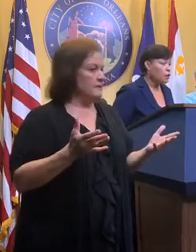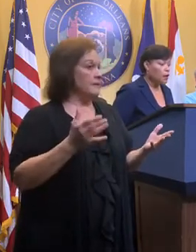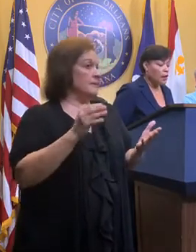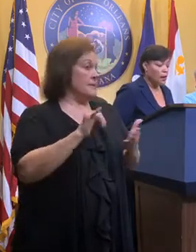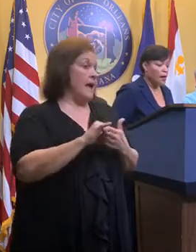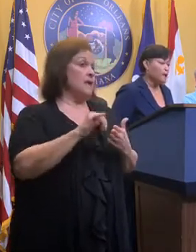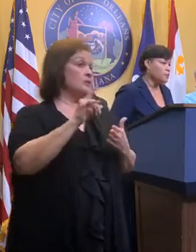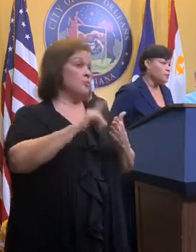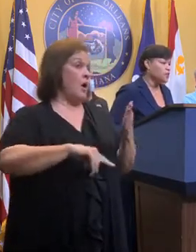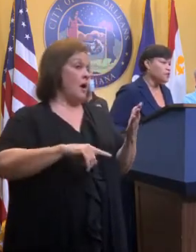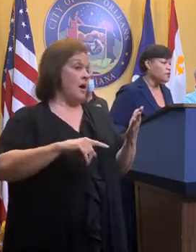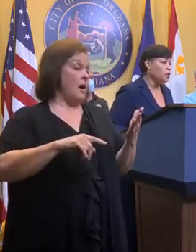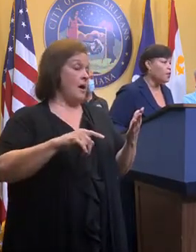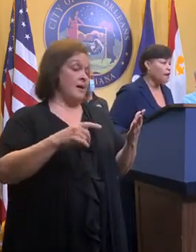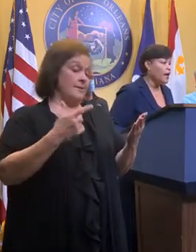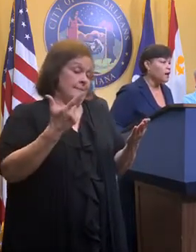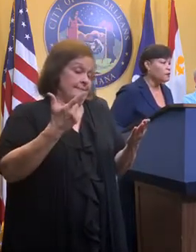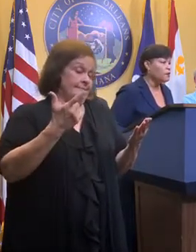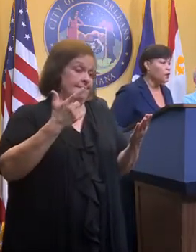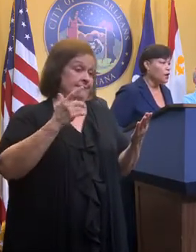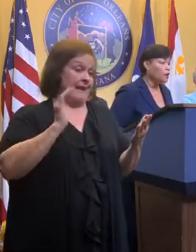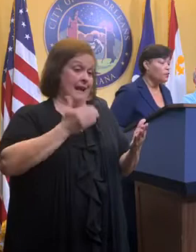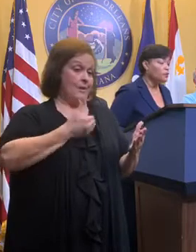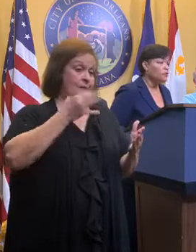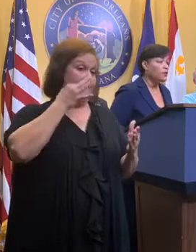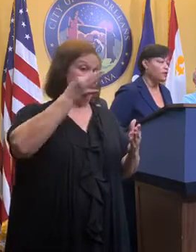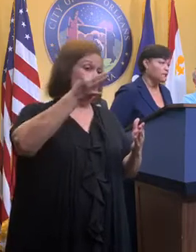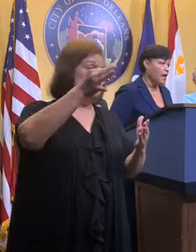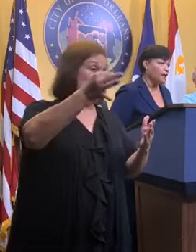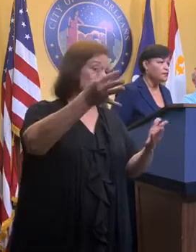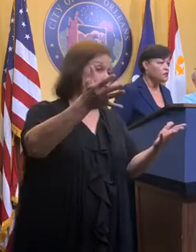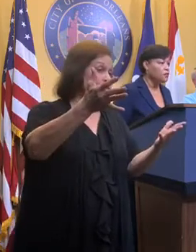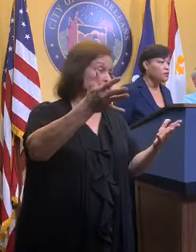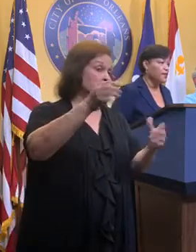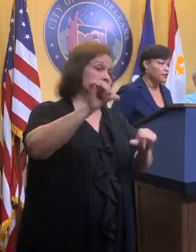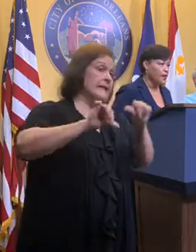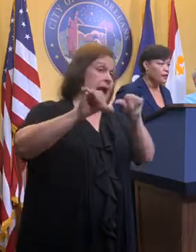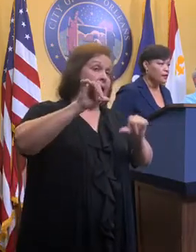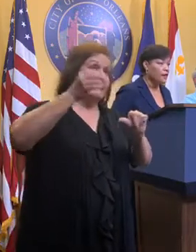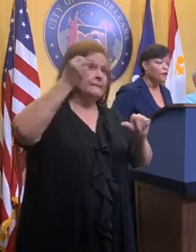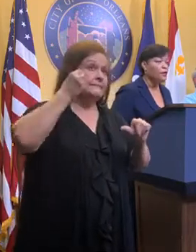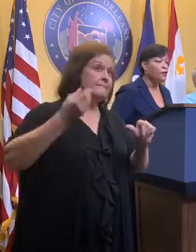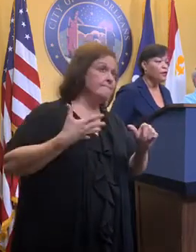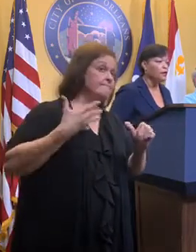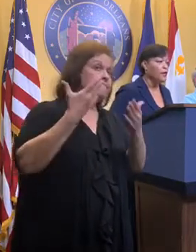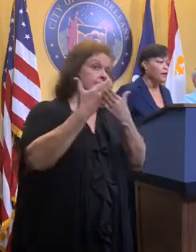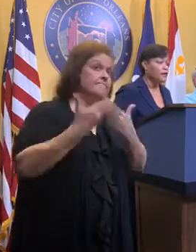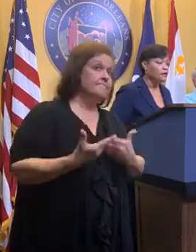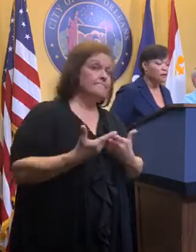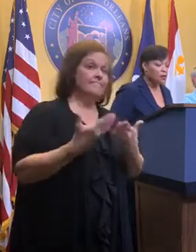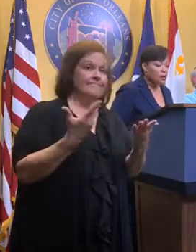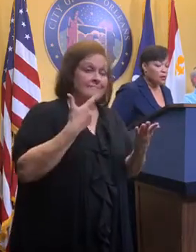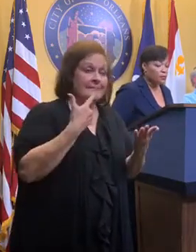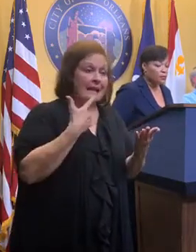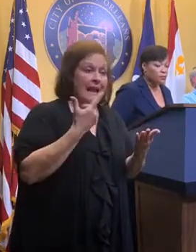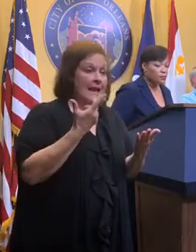future. I don't see it slowing down when you look at science and you look at data, and